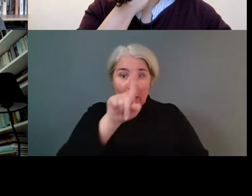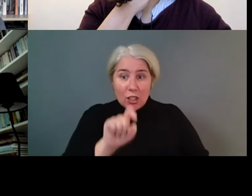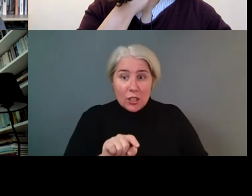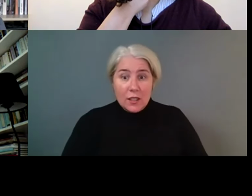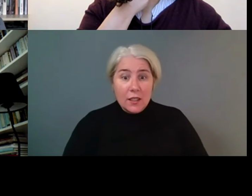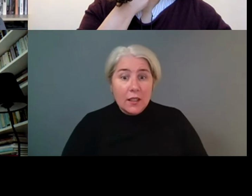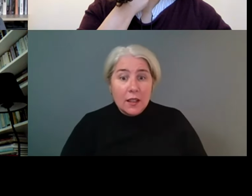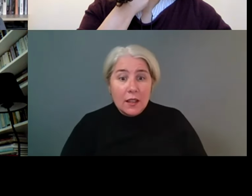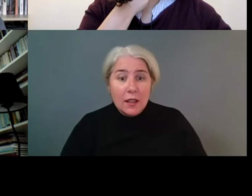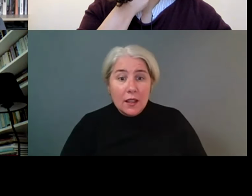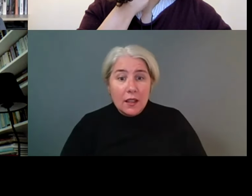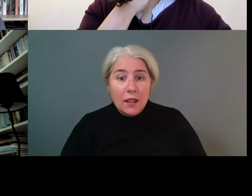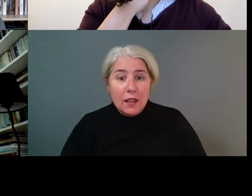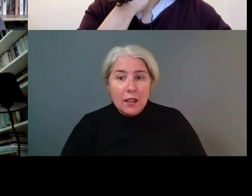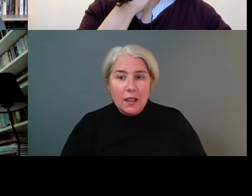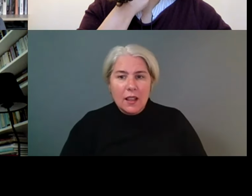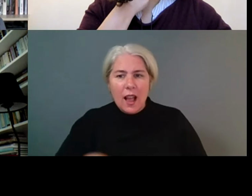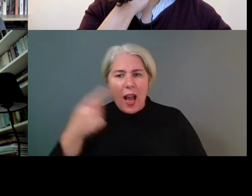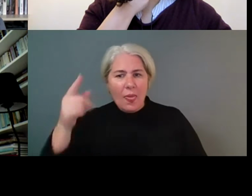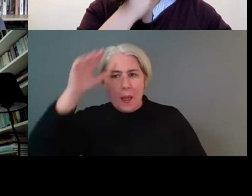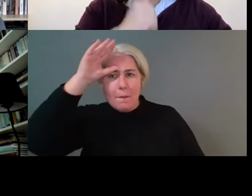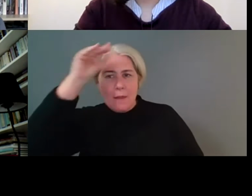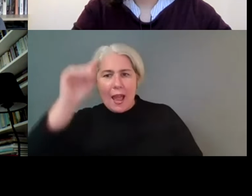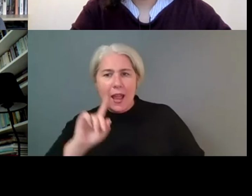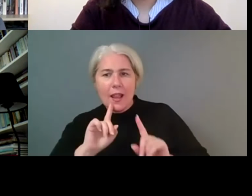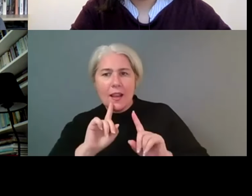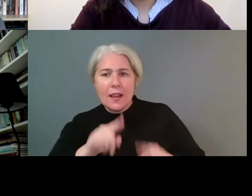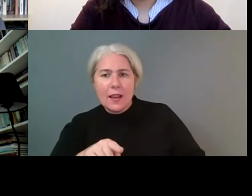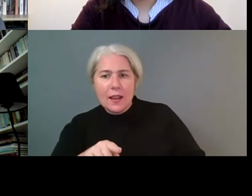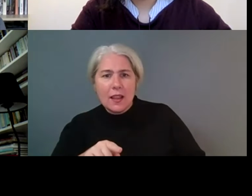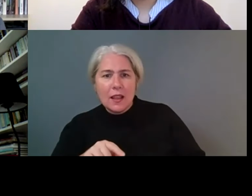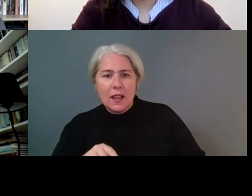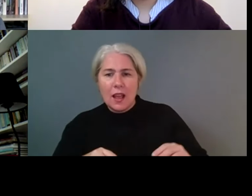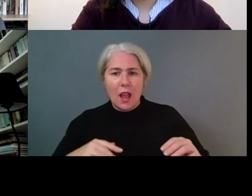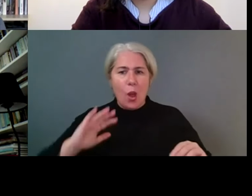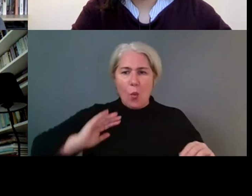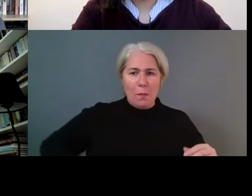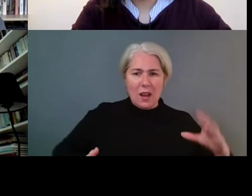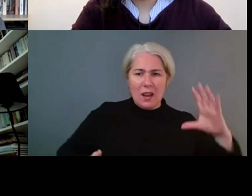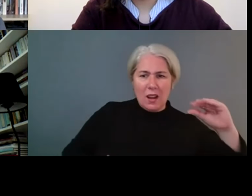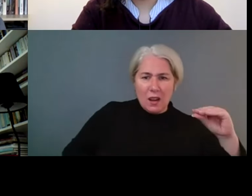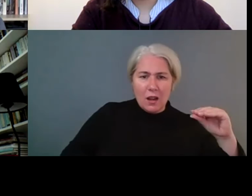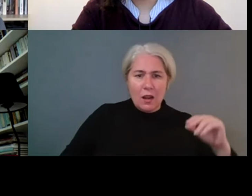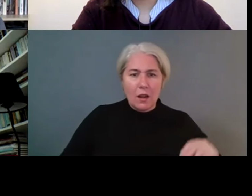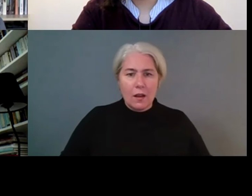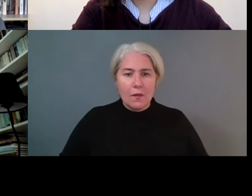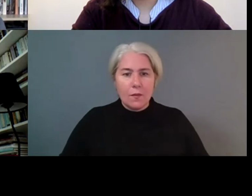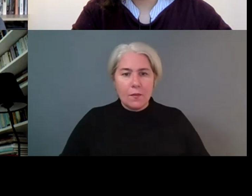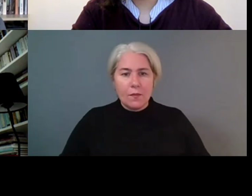We are persons, yes. She's saying we are persons with we are persons with severe